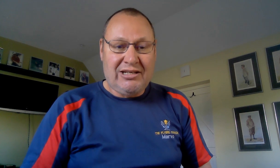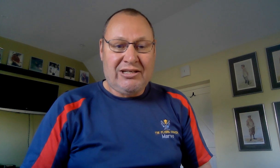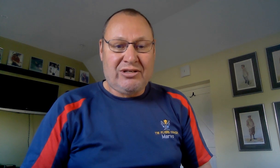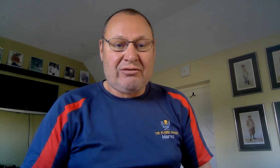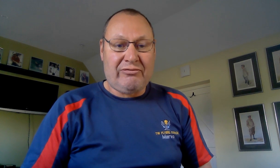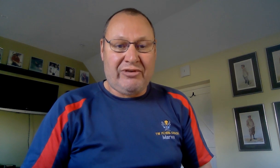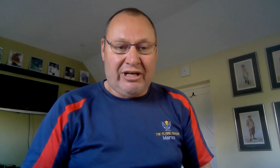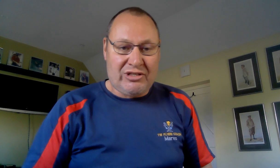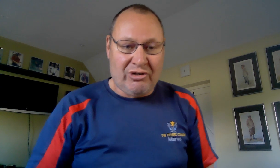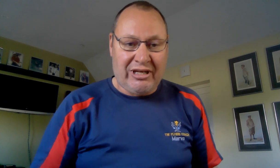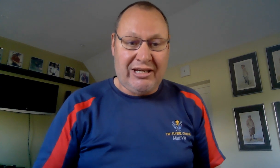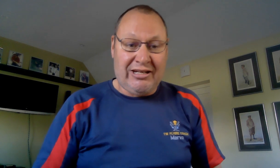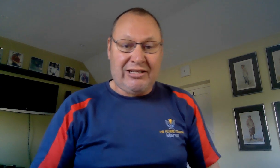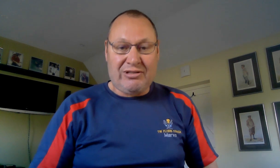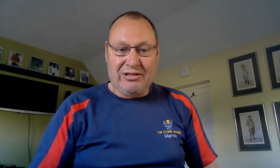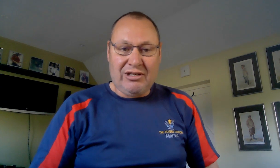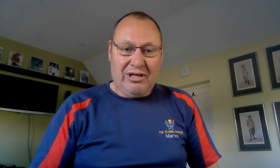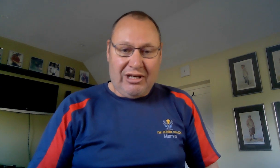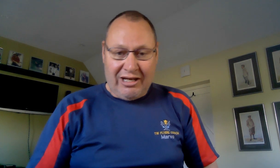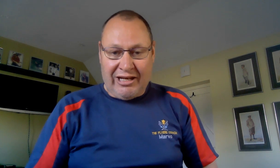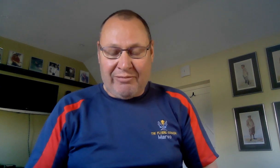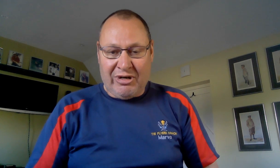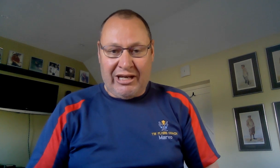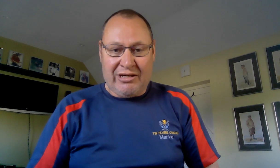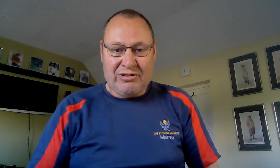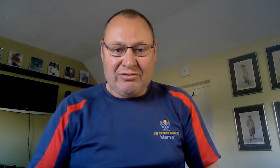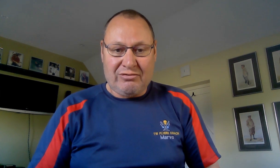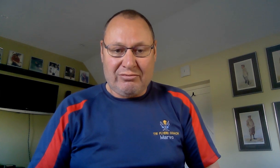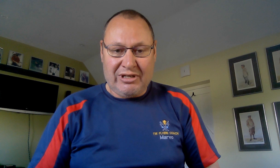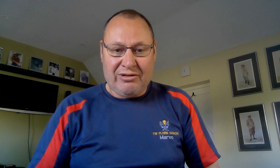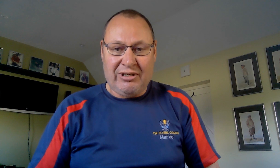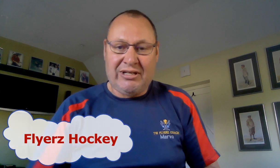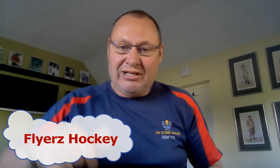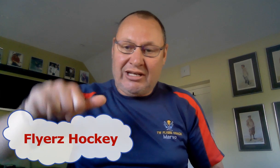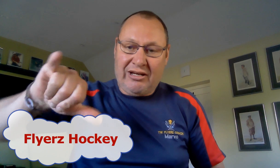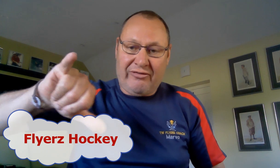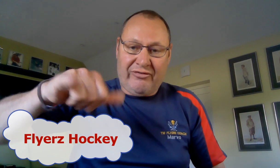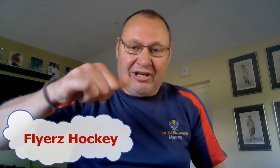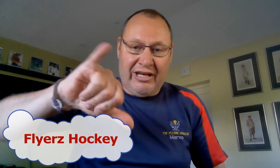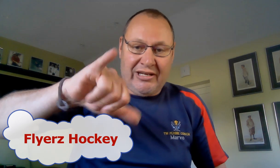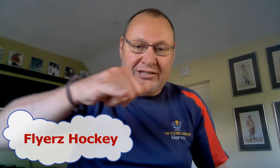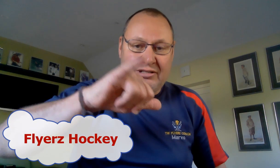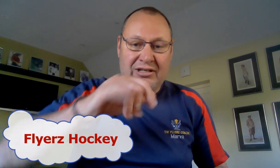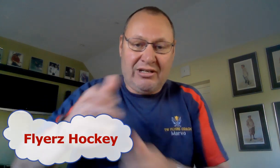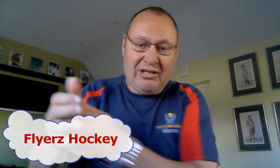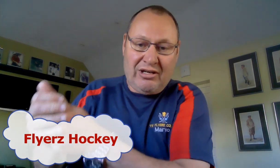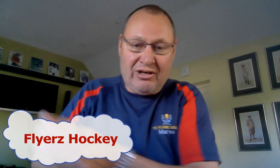So flyers hockey, at least in my house, we call it flyers hockey.